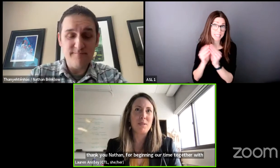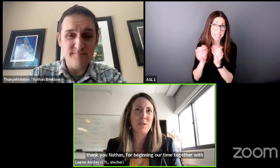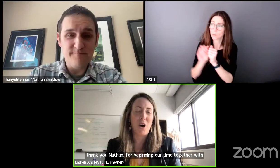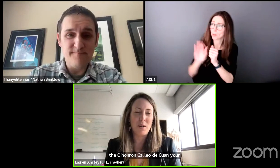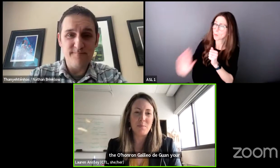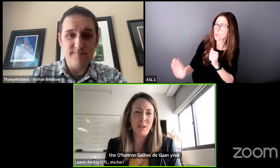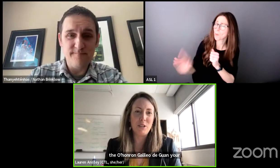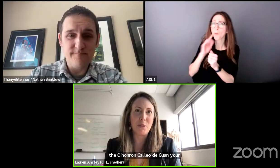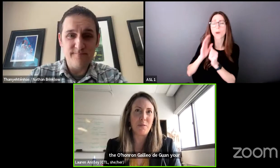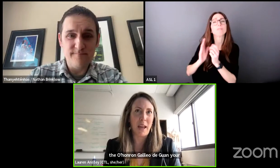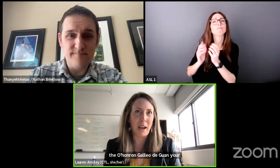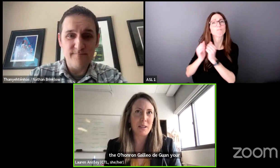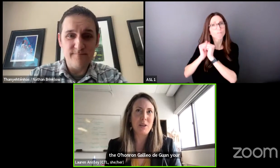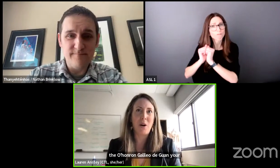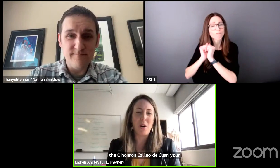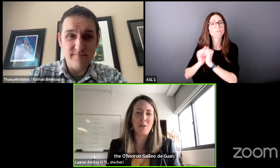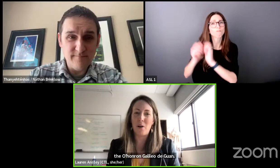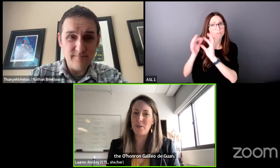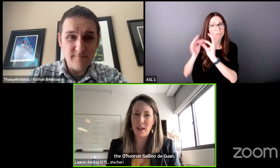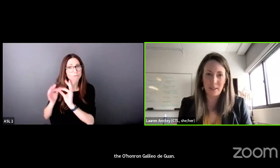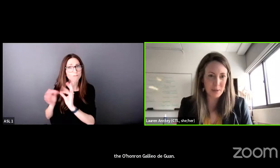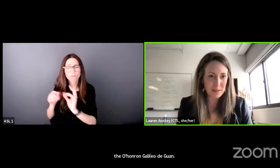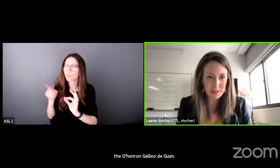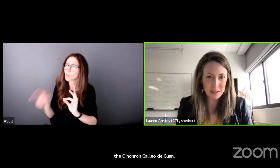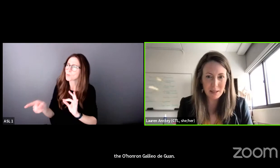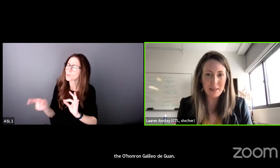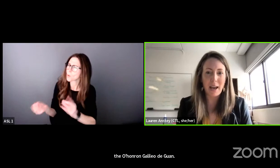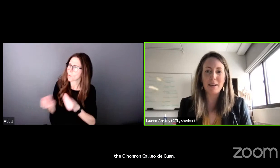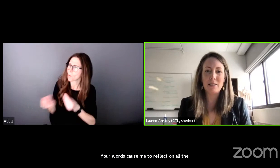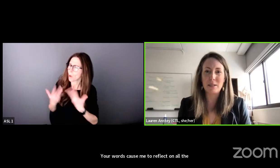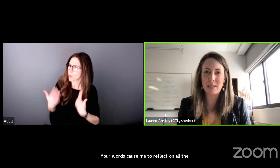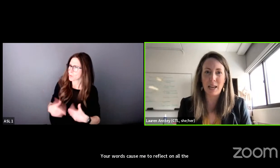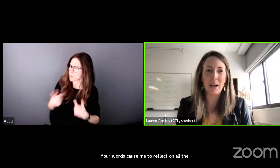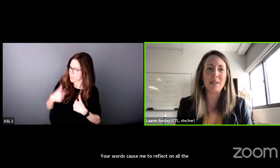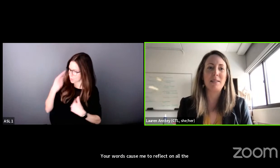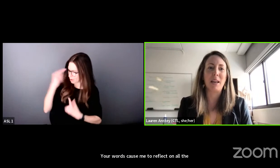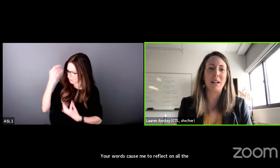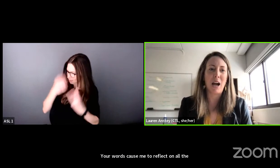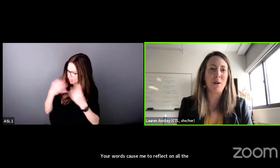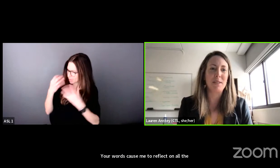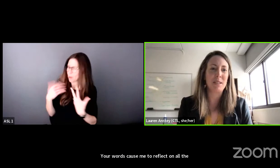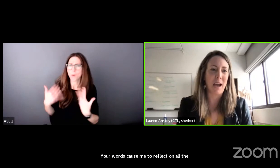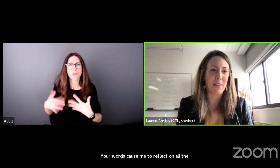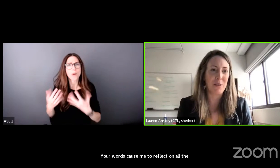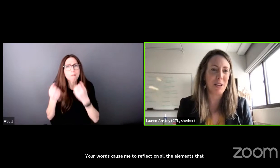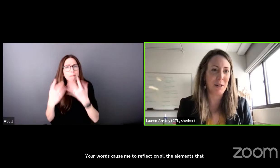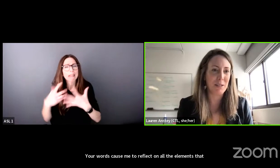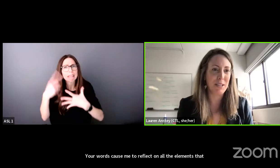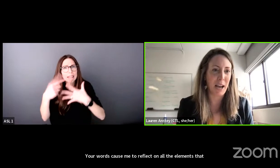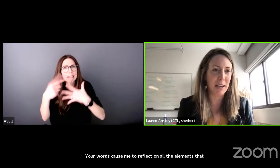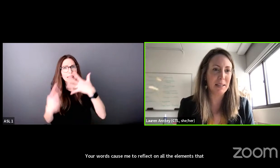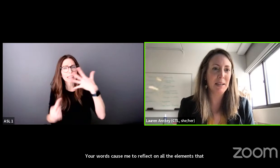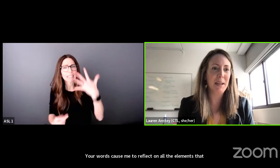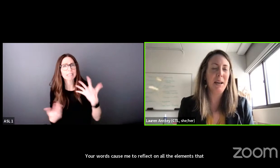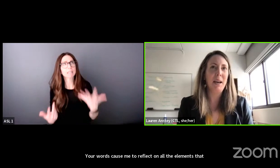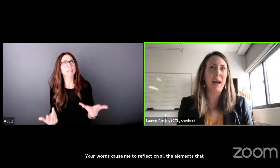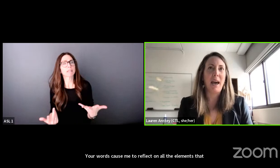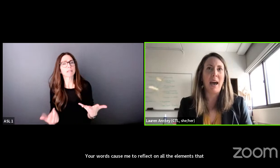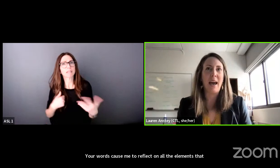Your words cause me to reflect on all the elements that sustain us and allow us to gather here